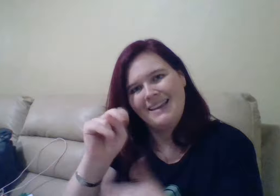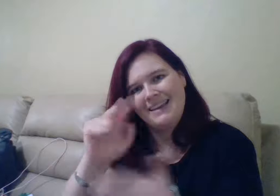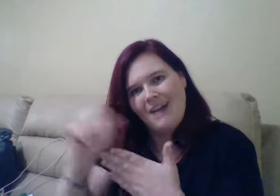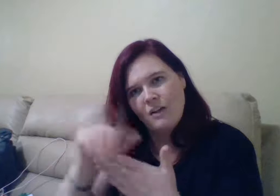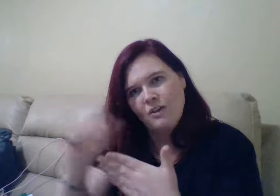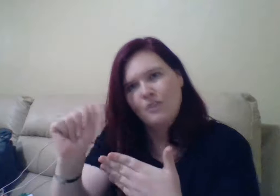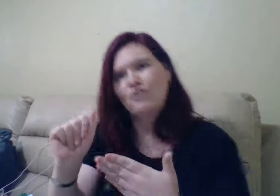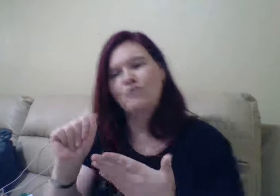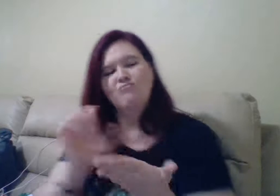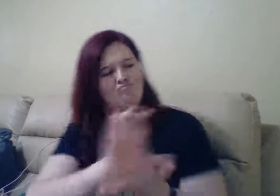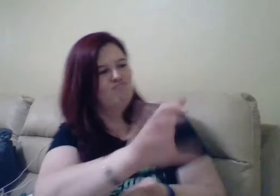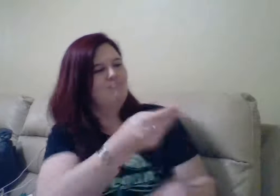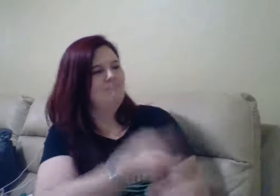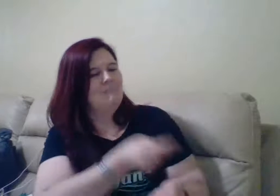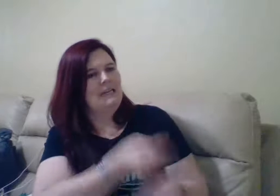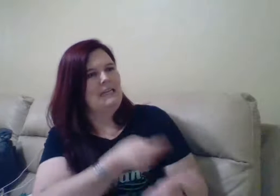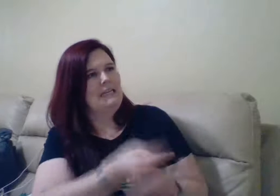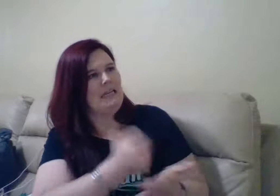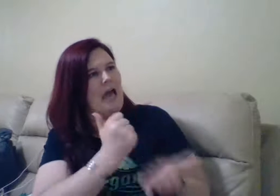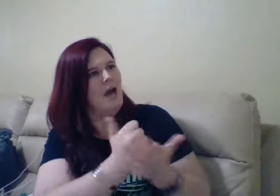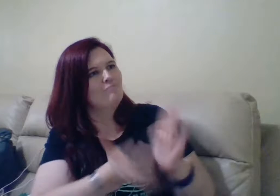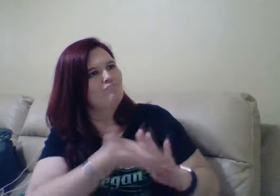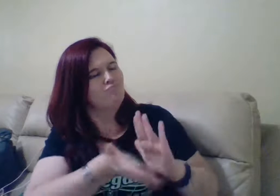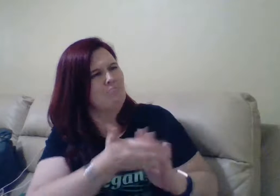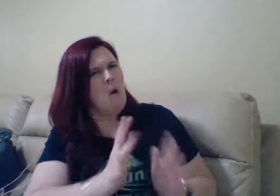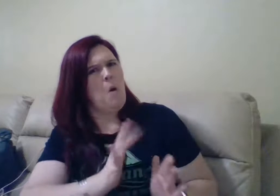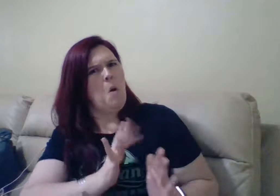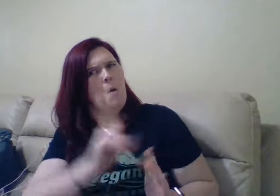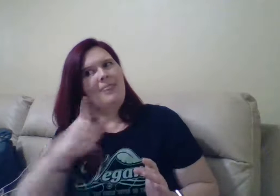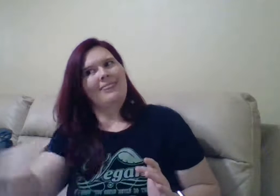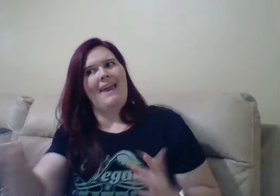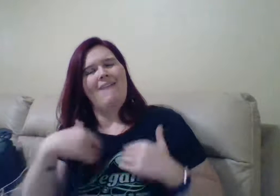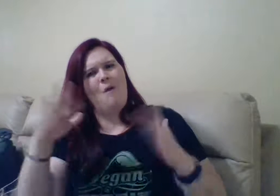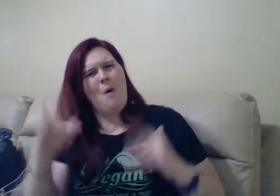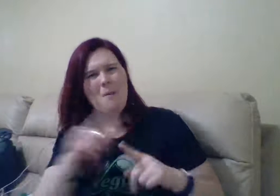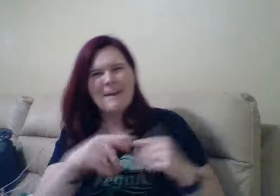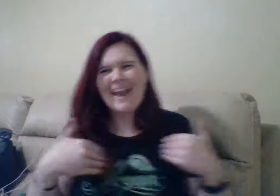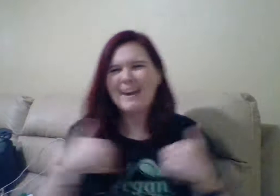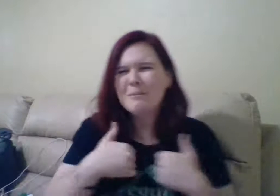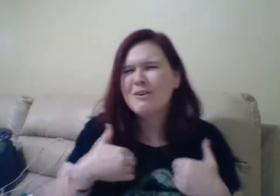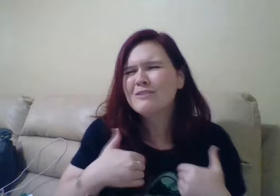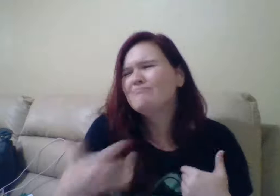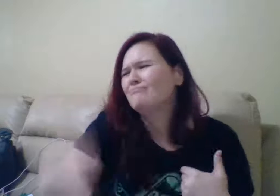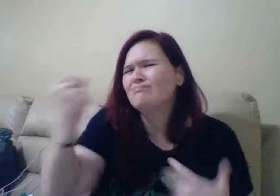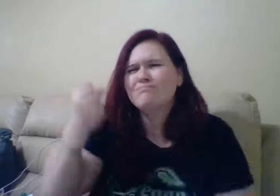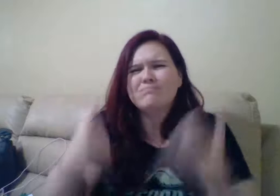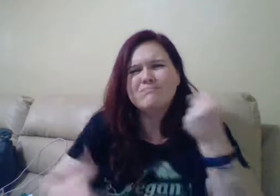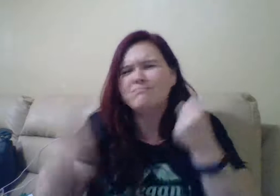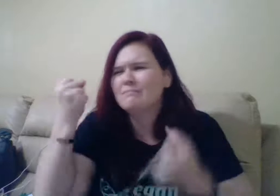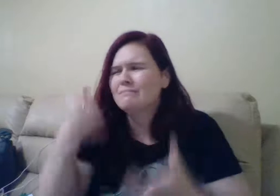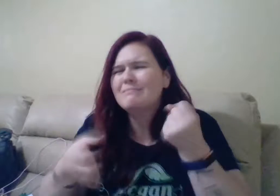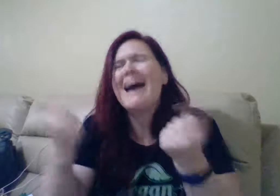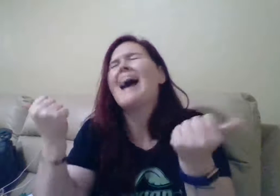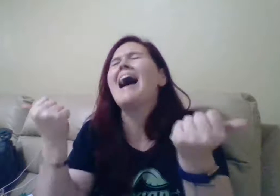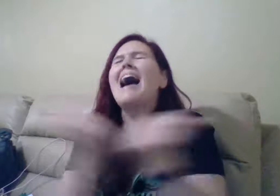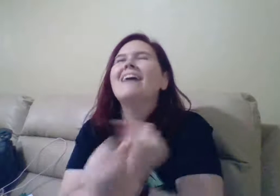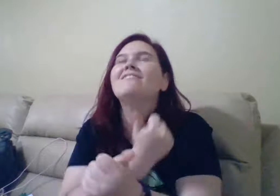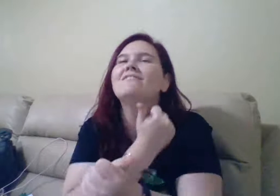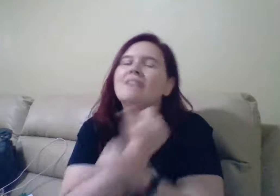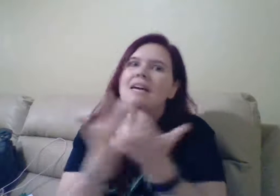it's nice that they have hope. But what about these animals? We deny them everything. We take everything from them. And even during a time of